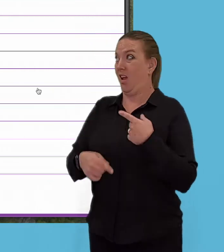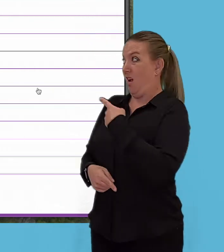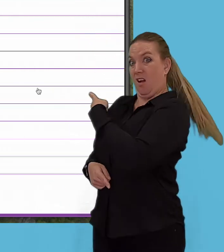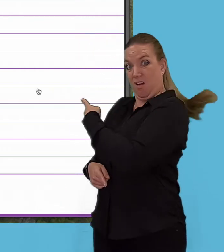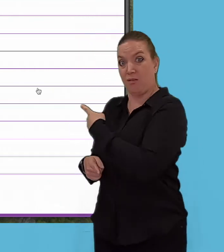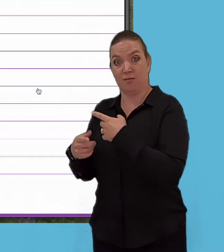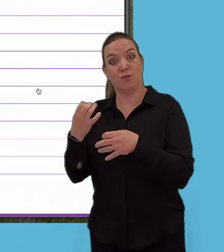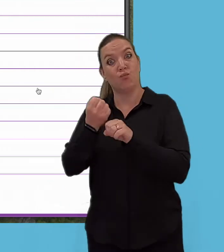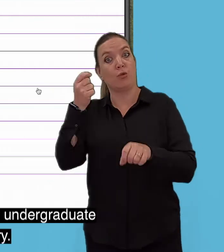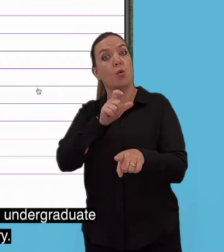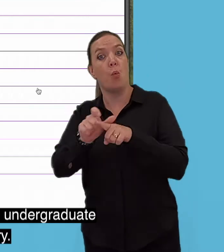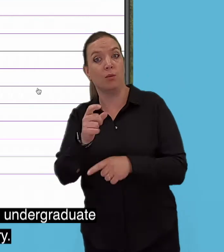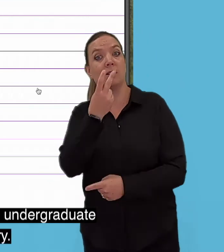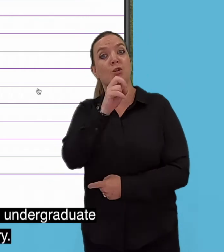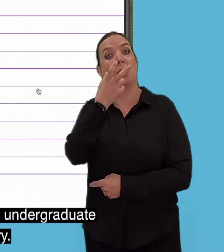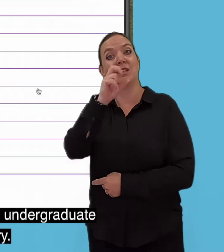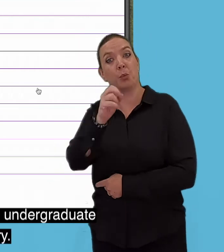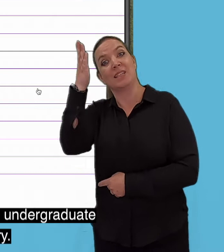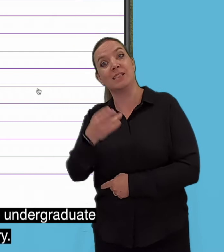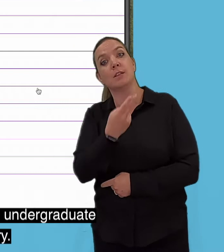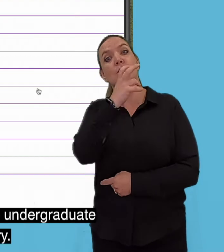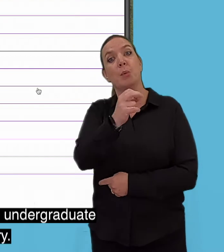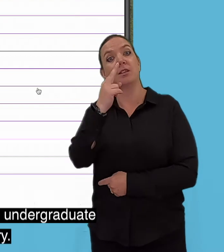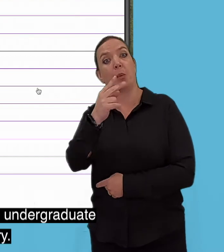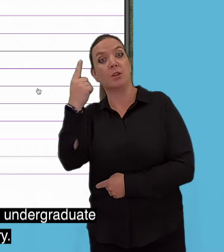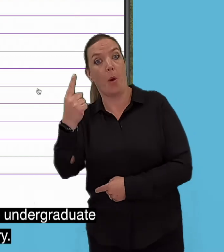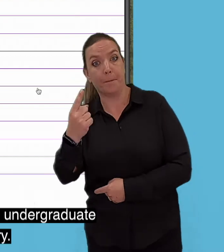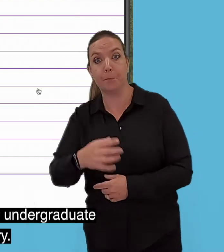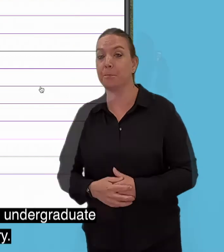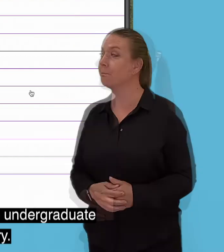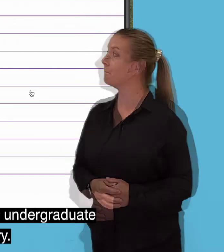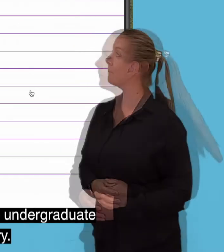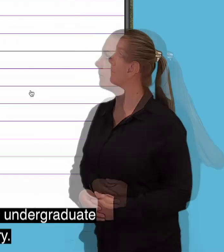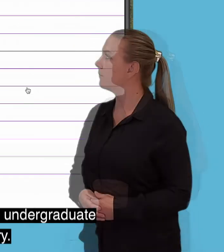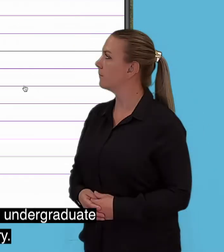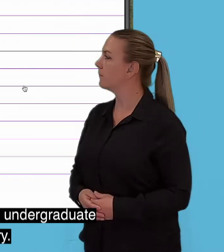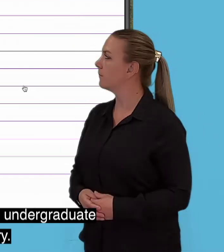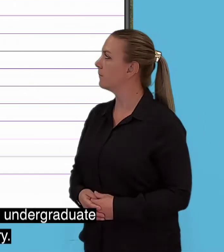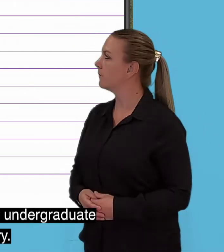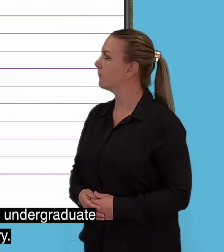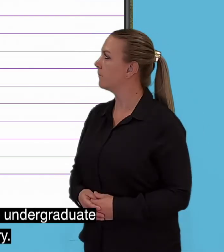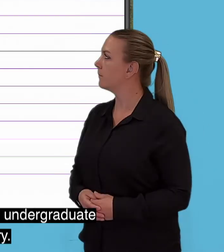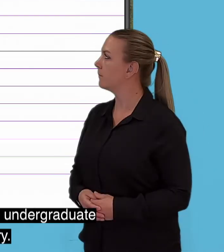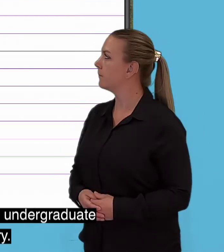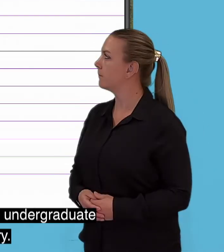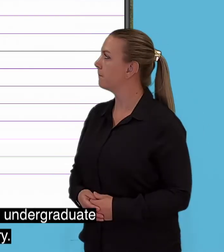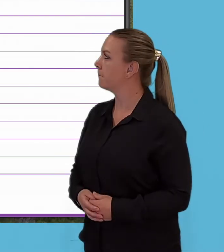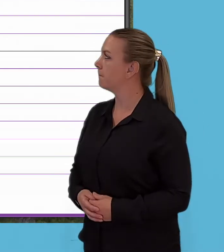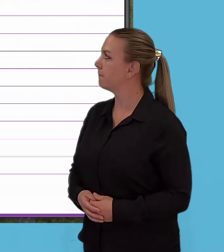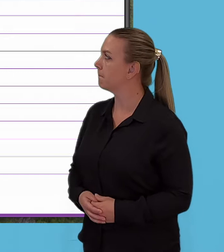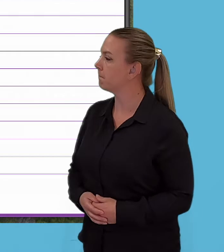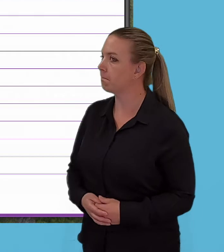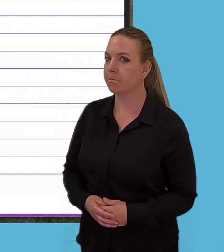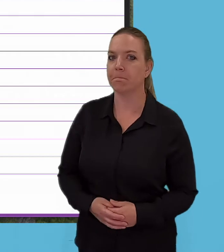video. So, what we're going to do is click on Undergraduate Courses 2020-2021